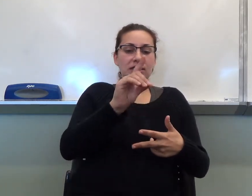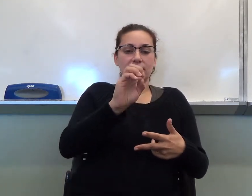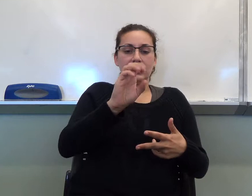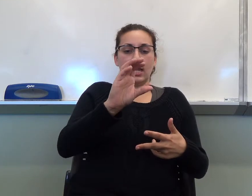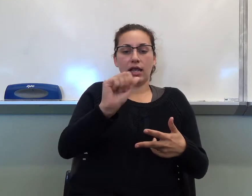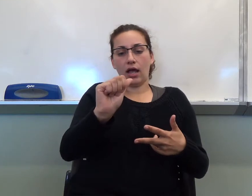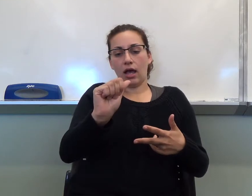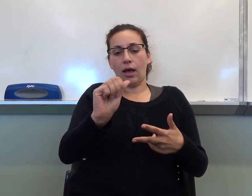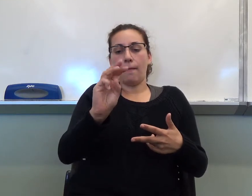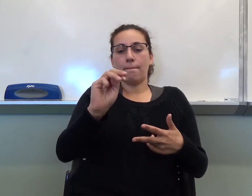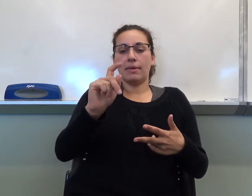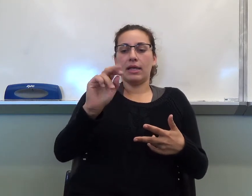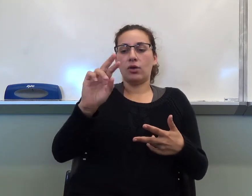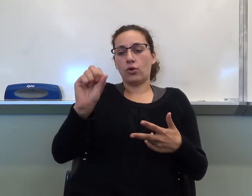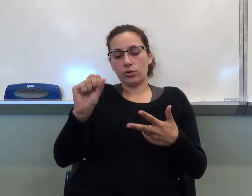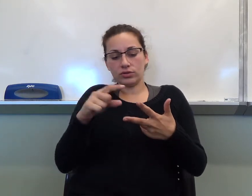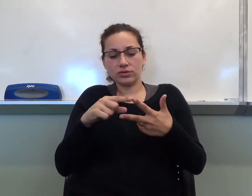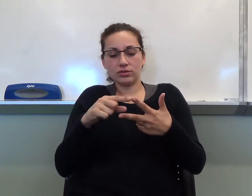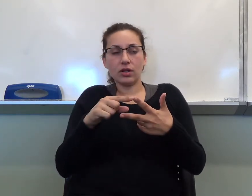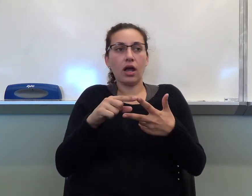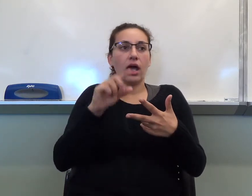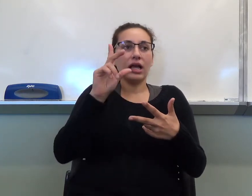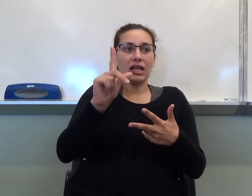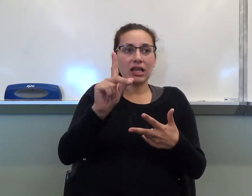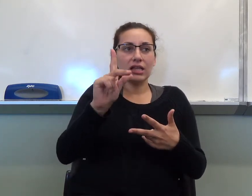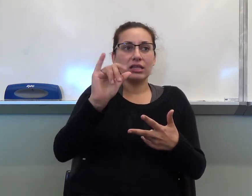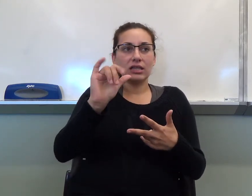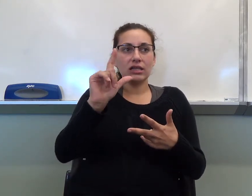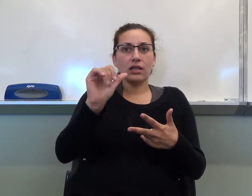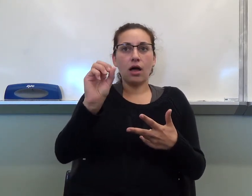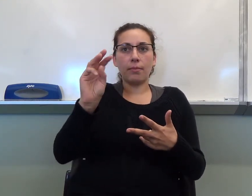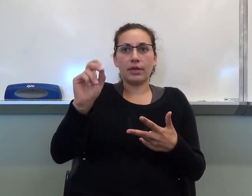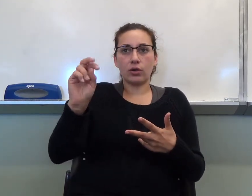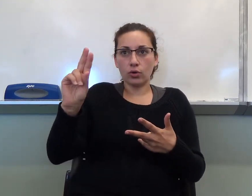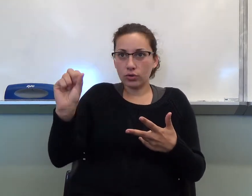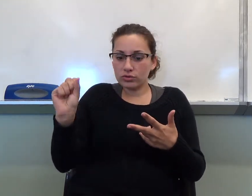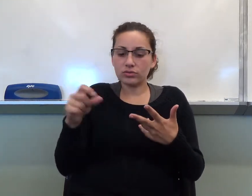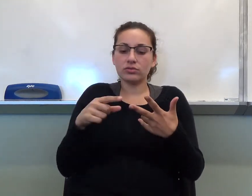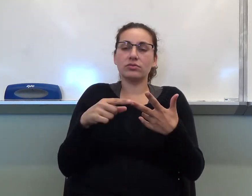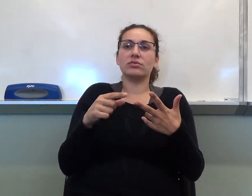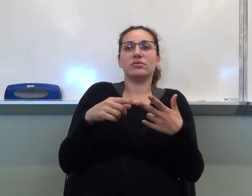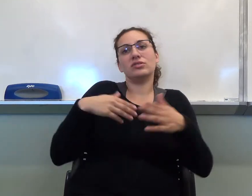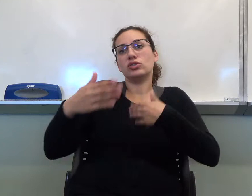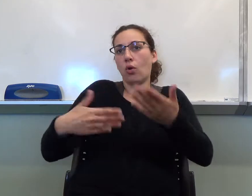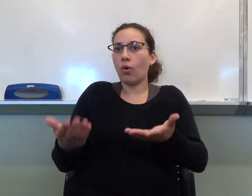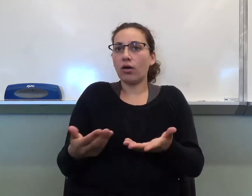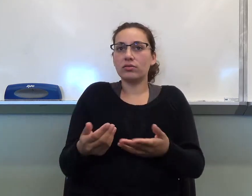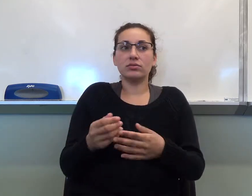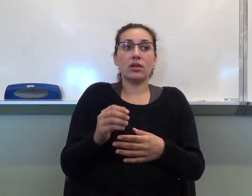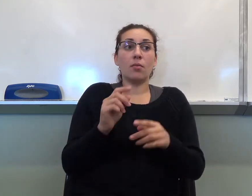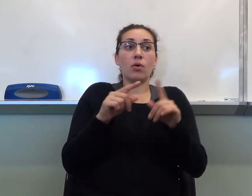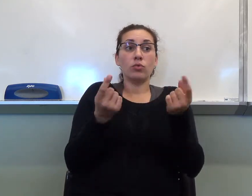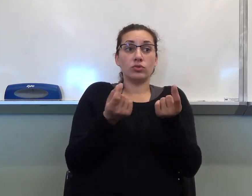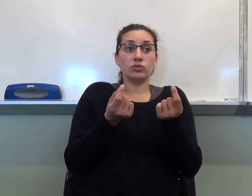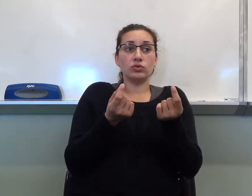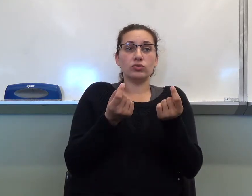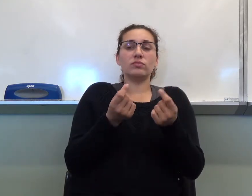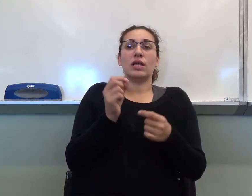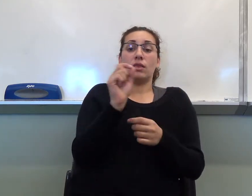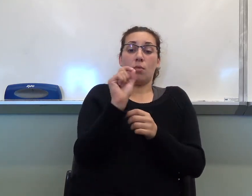looked at centimeters and so forth, and converted between them simply by shifting the decimal point and the number that we have, either to the right